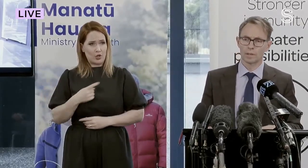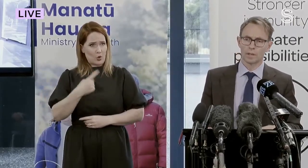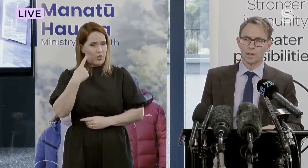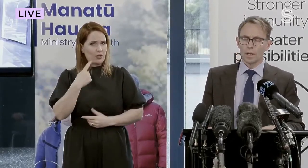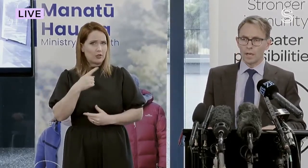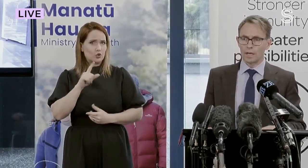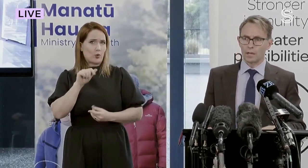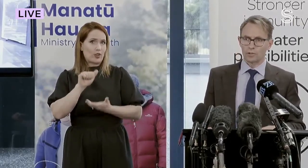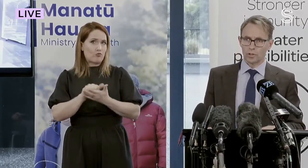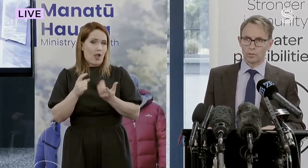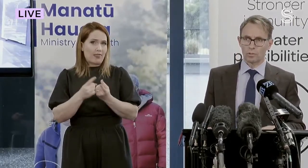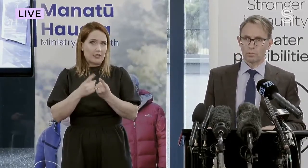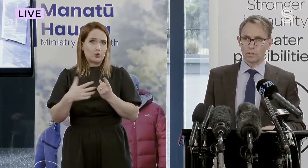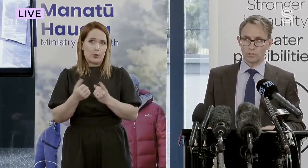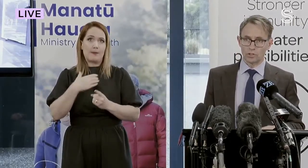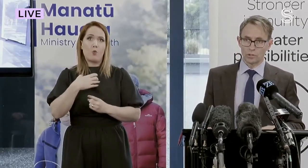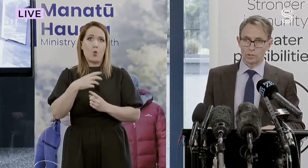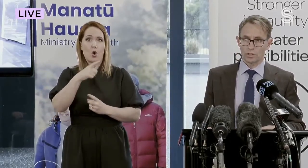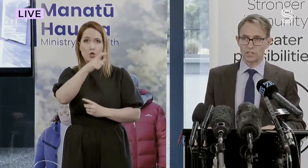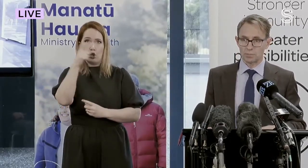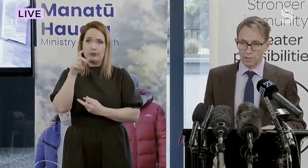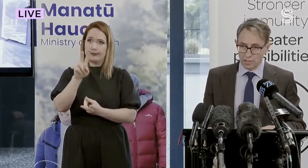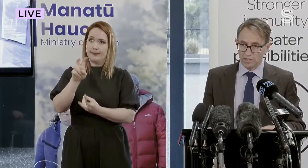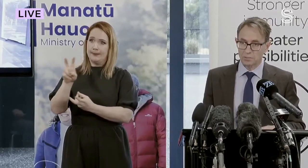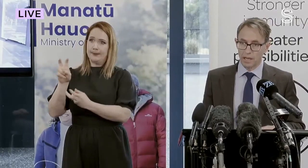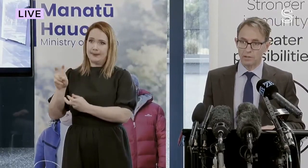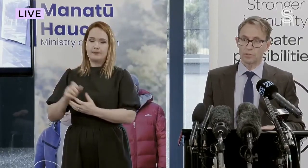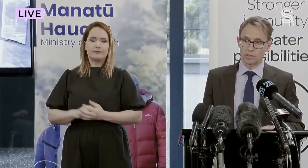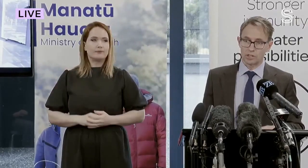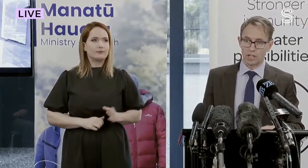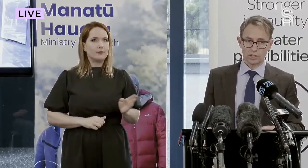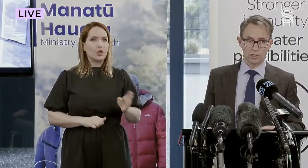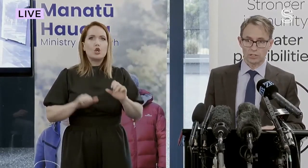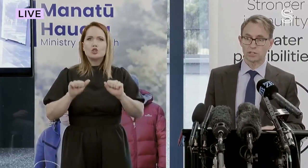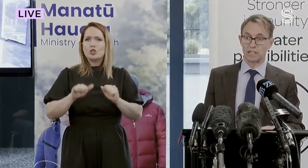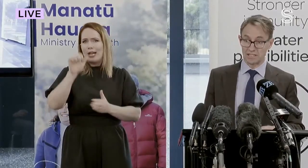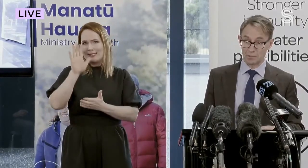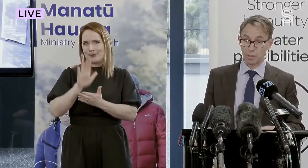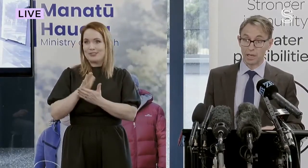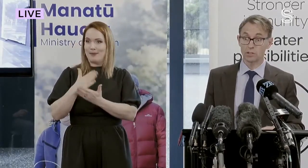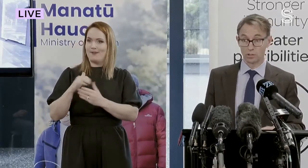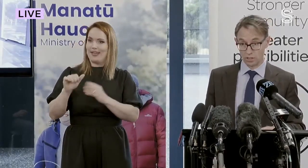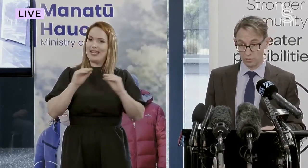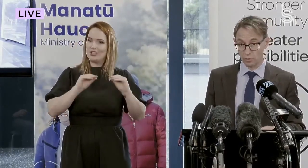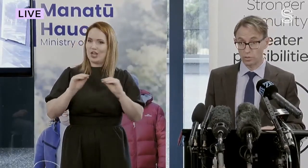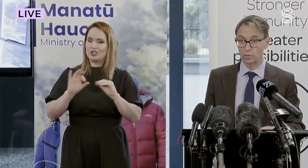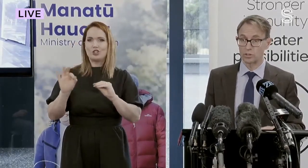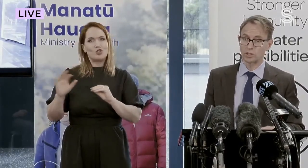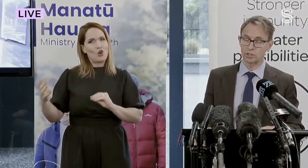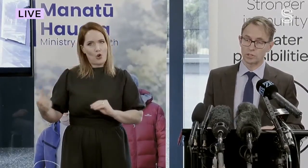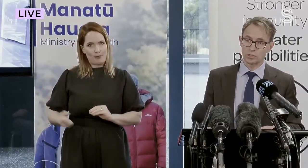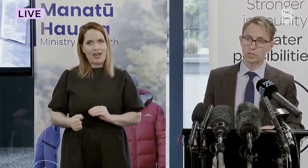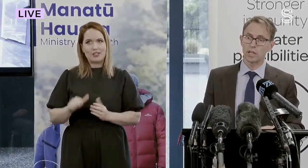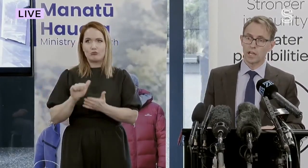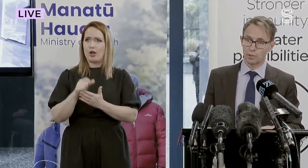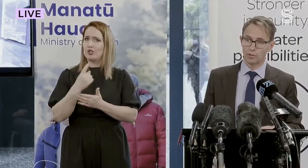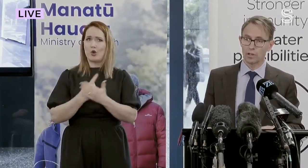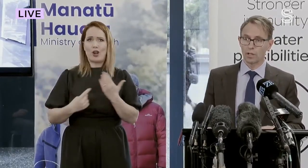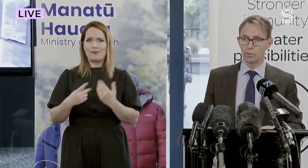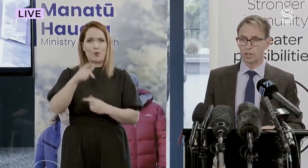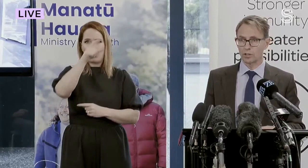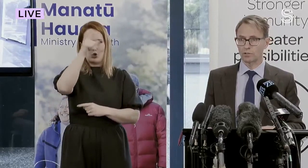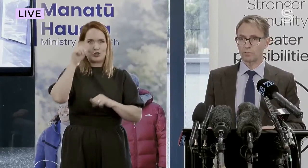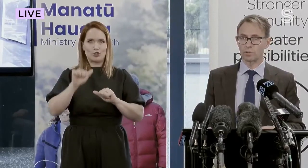into the workforce? So, yes, student experience as part of their education is unpaid, not just for nursing students.